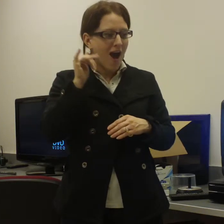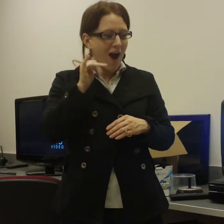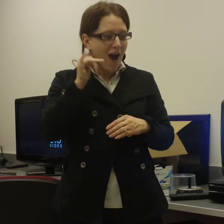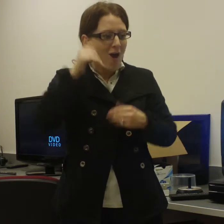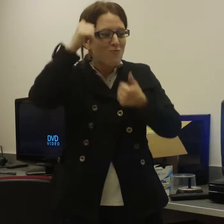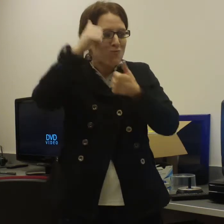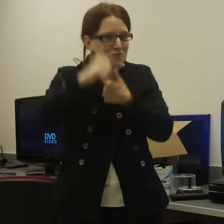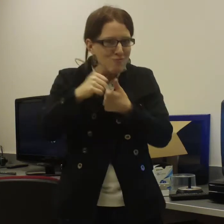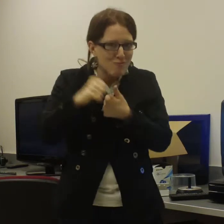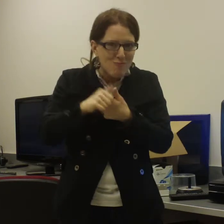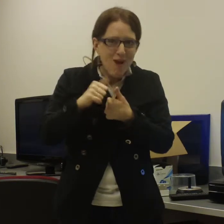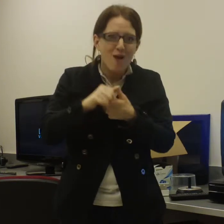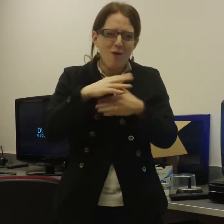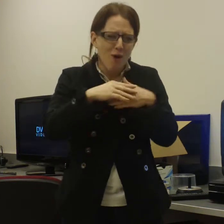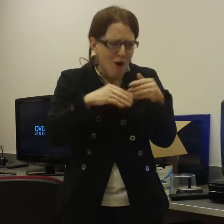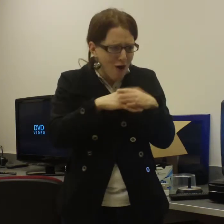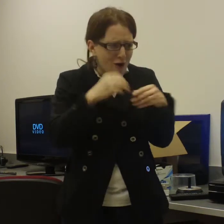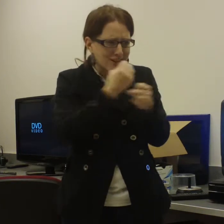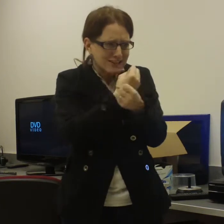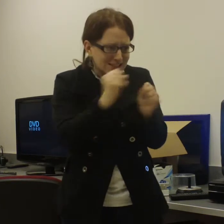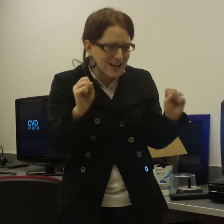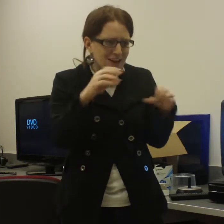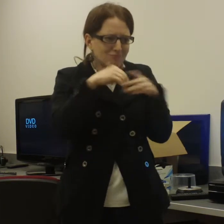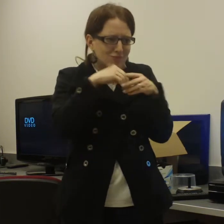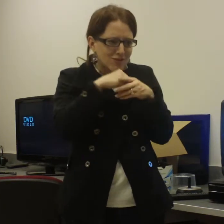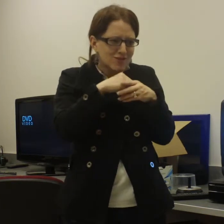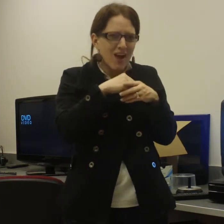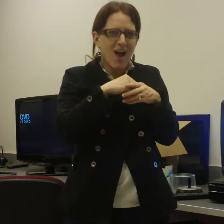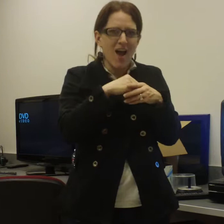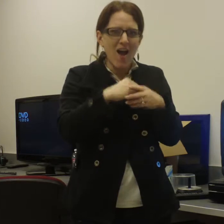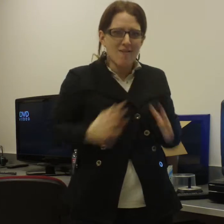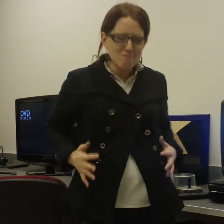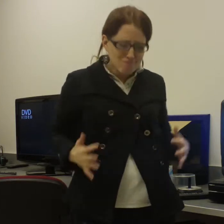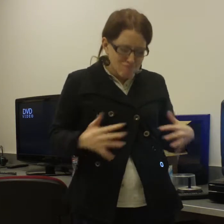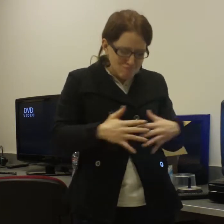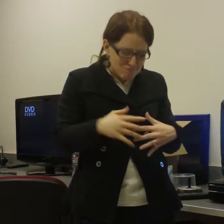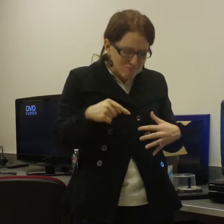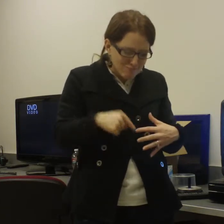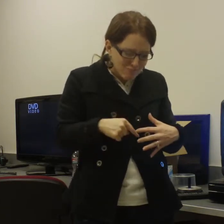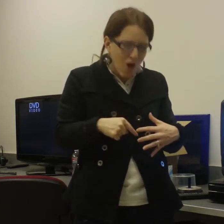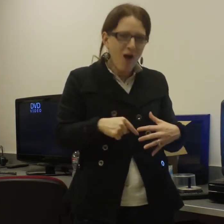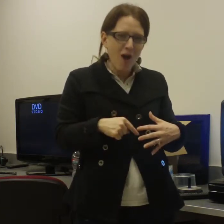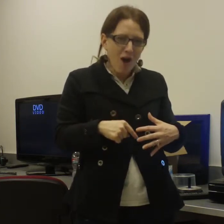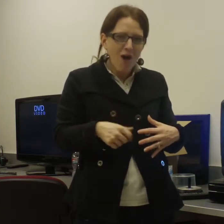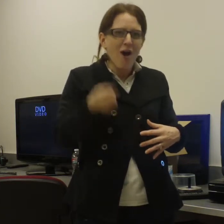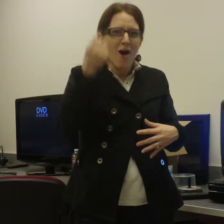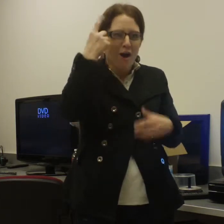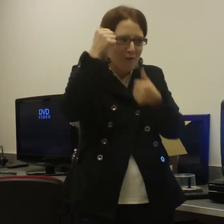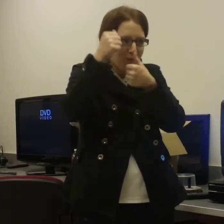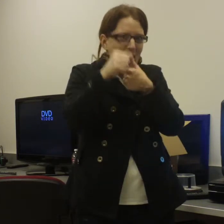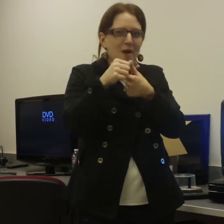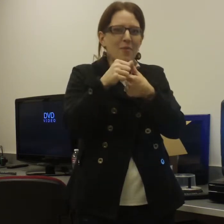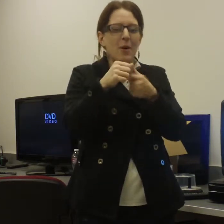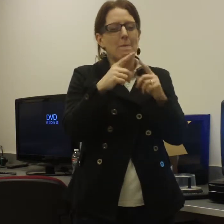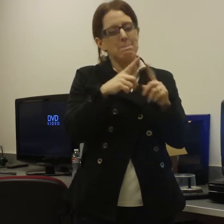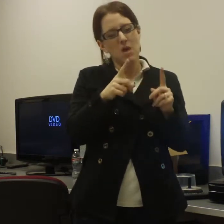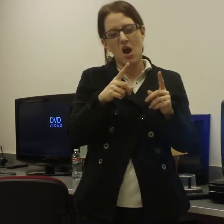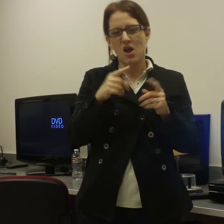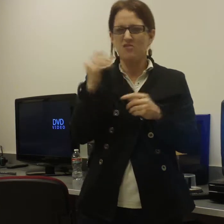comfort and the safety of being inside the womb. All right, but after a period of time, after a couple months, that idea,